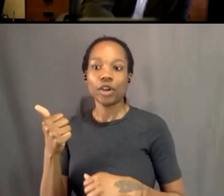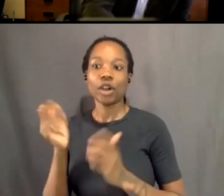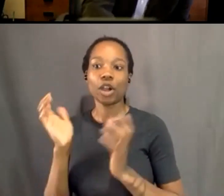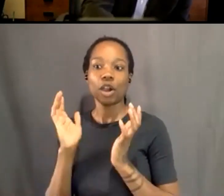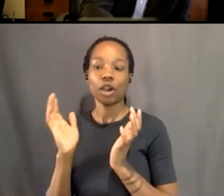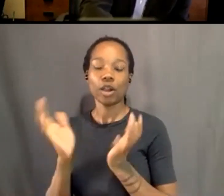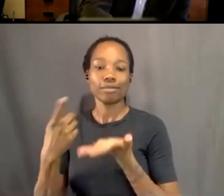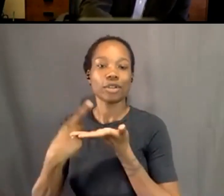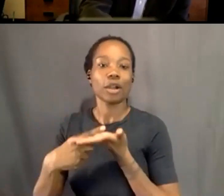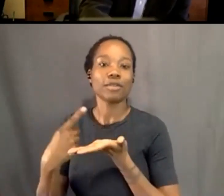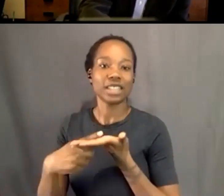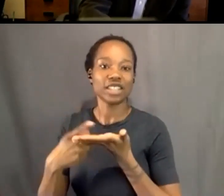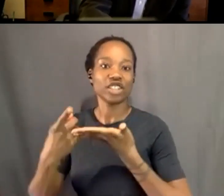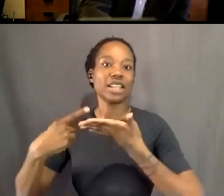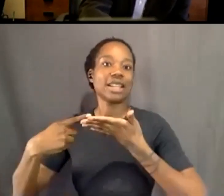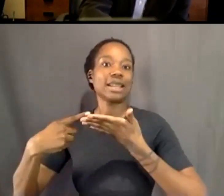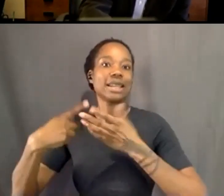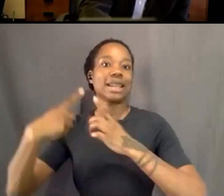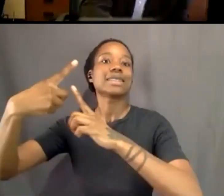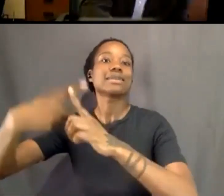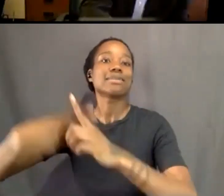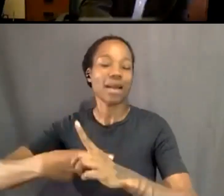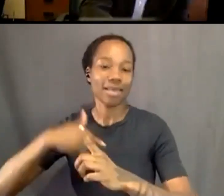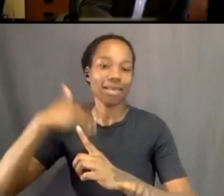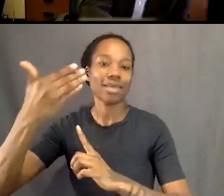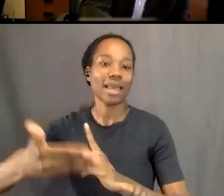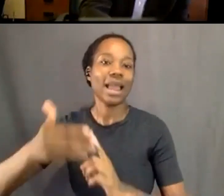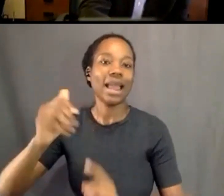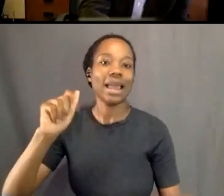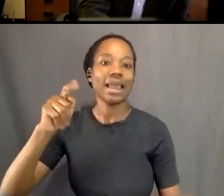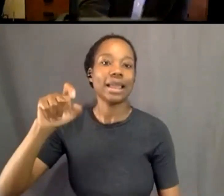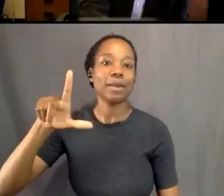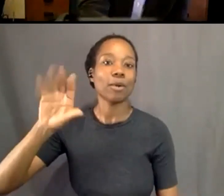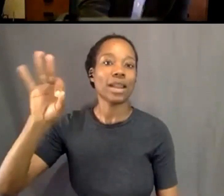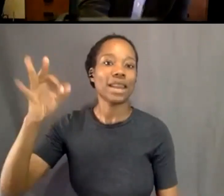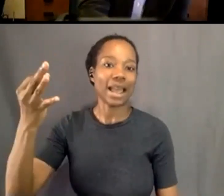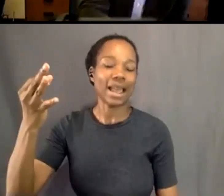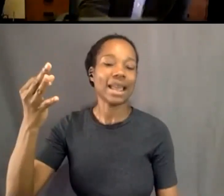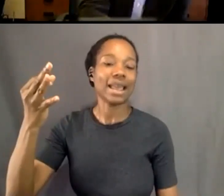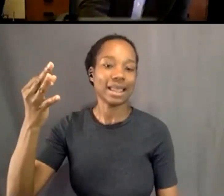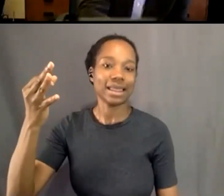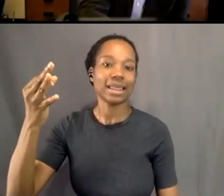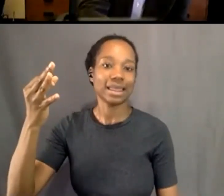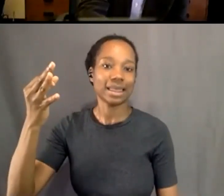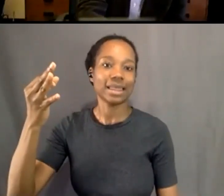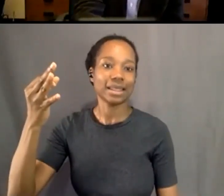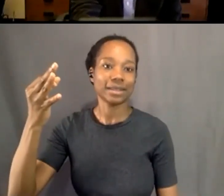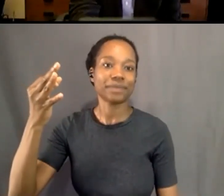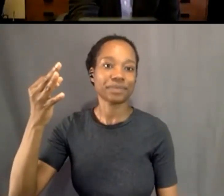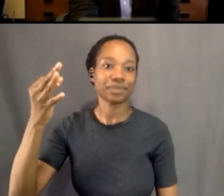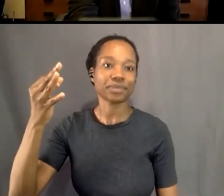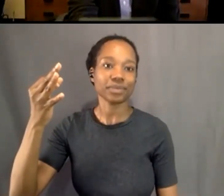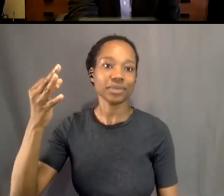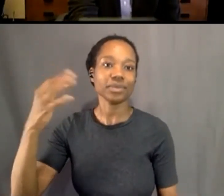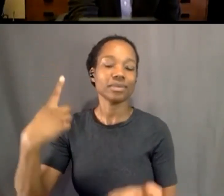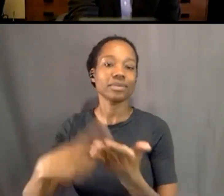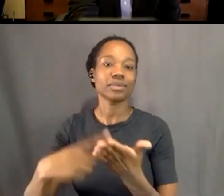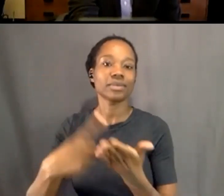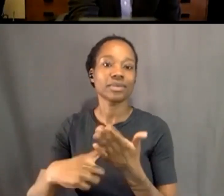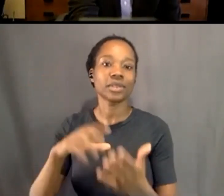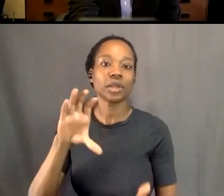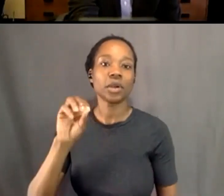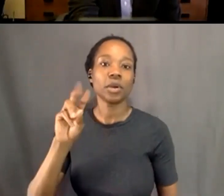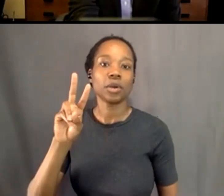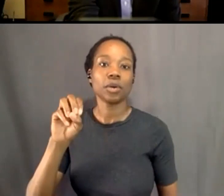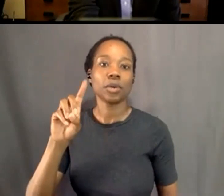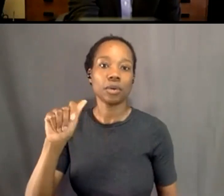conversation next month. It will be on April 9th. And we'll be actually talking about COVID some more, but